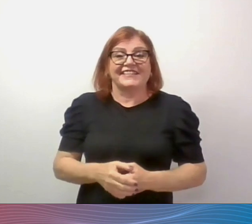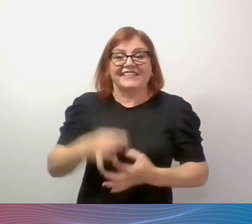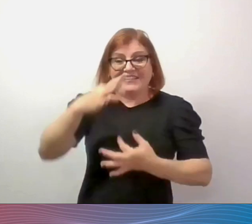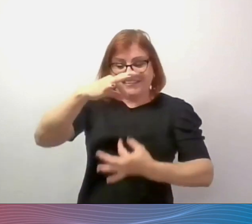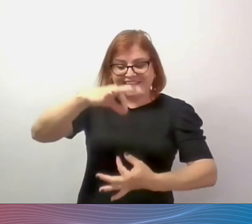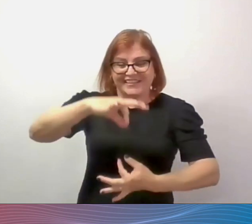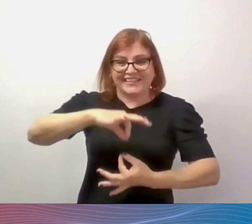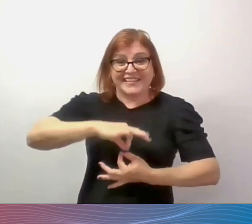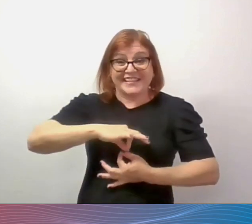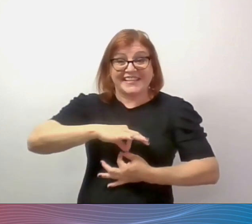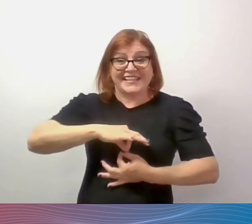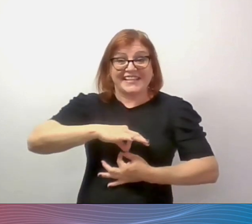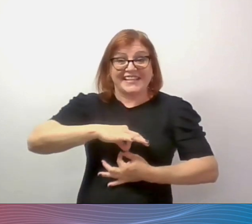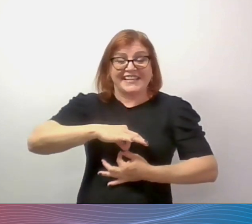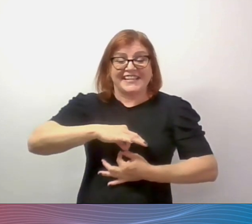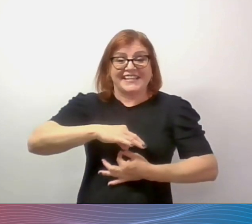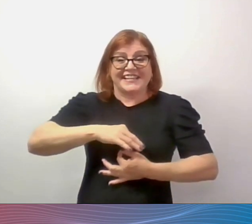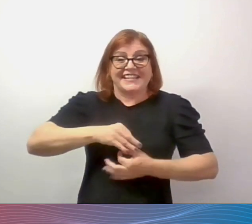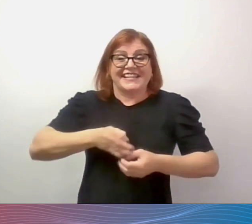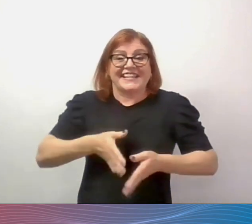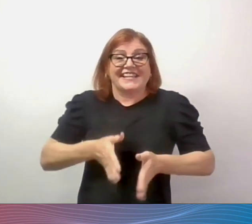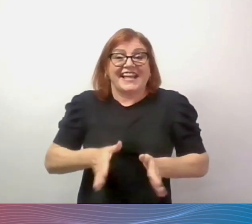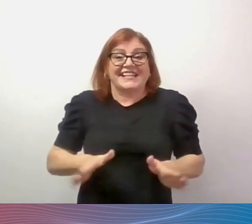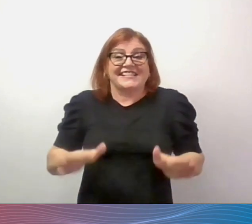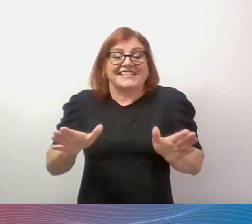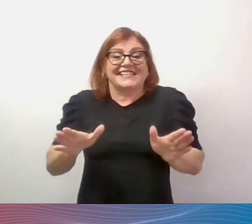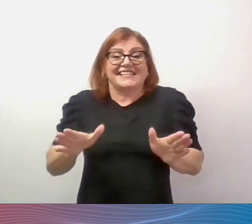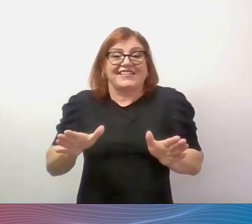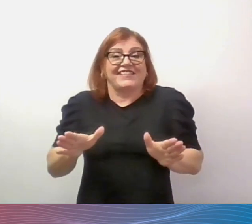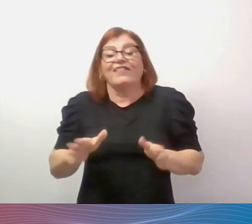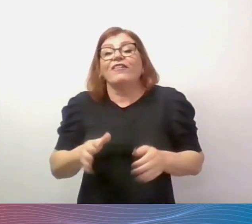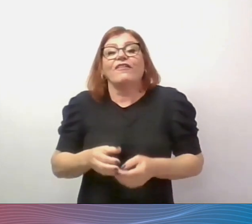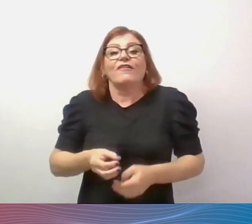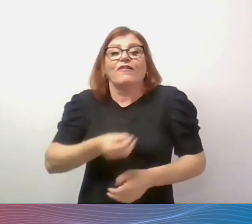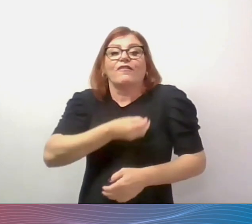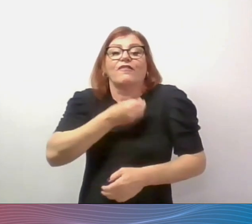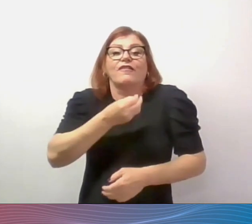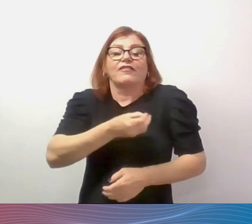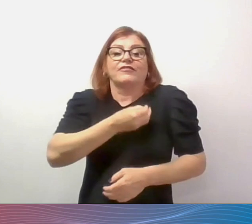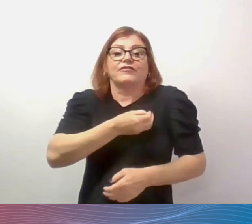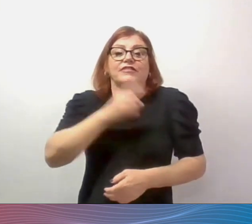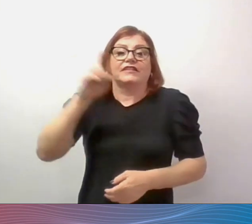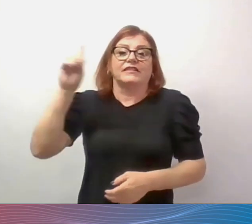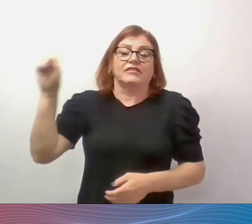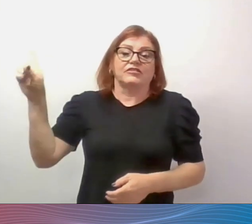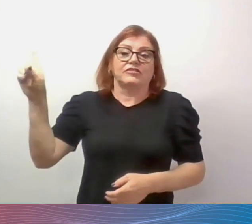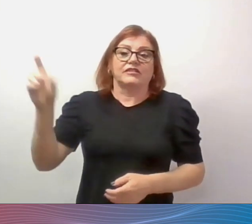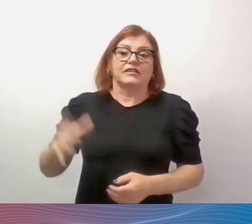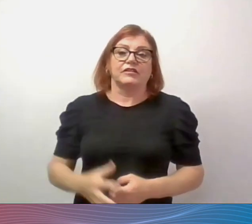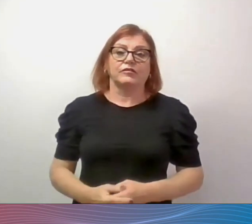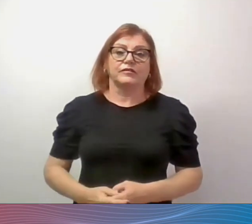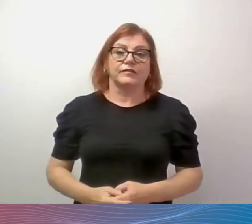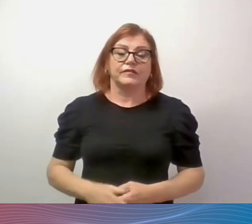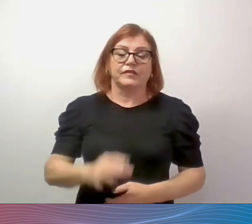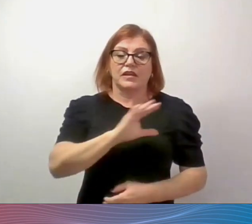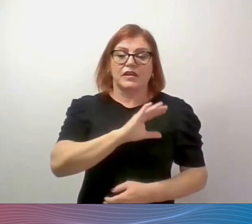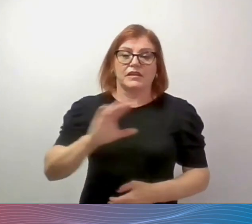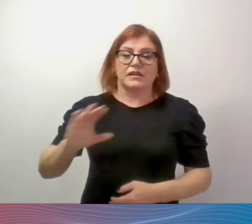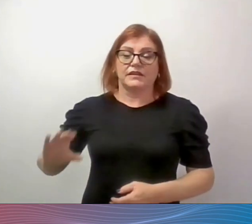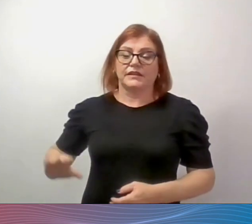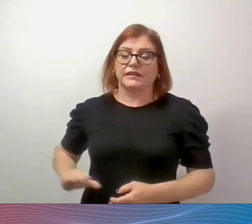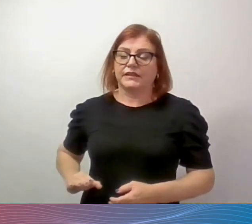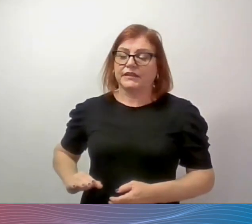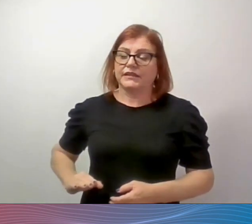nasceu com a vida de Deus. Your spirit was born with God's life. Cristo passou a habitar no seu